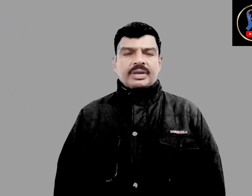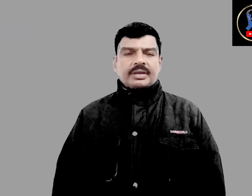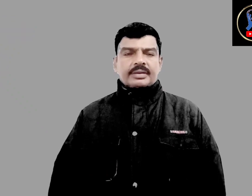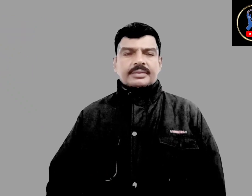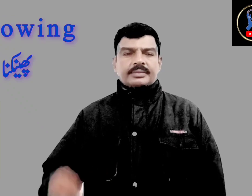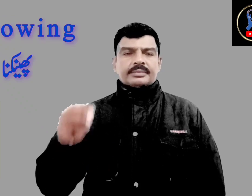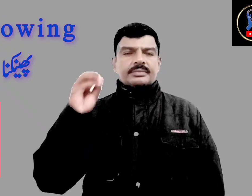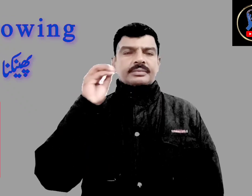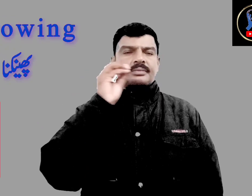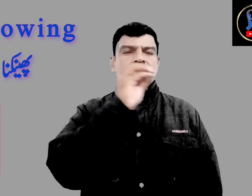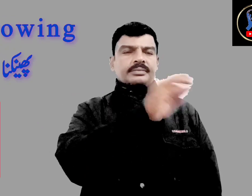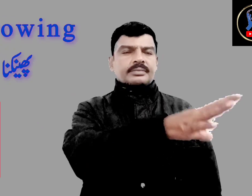throwing,